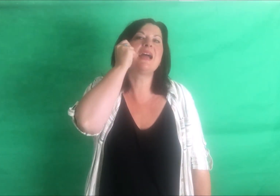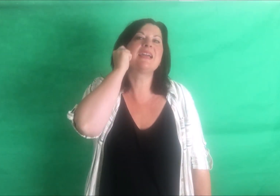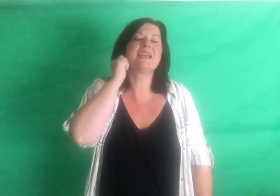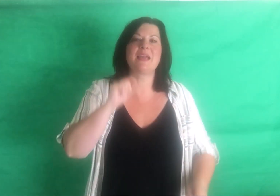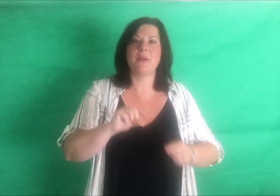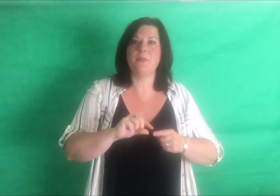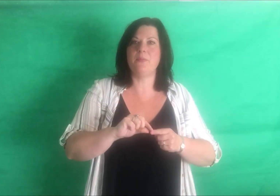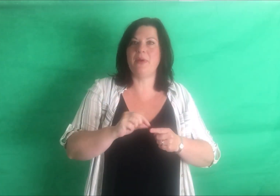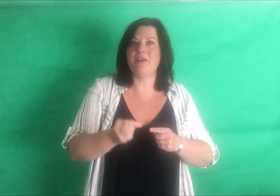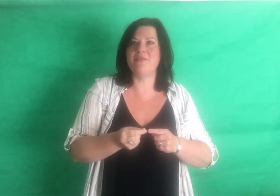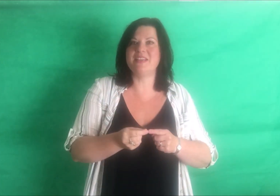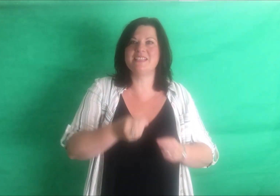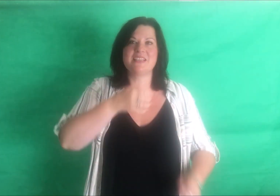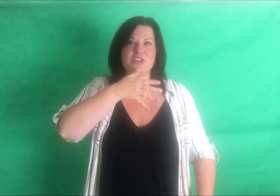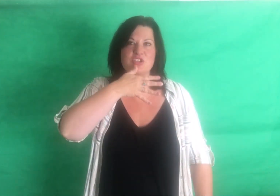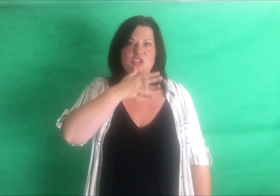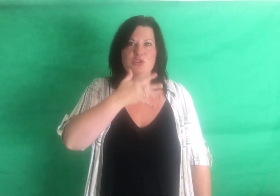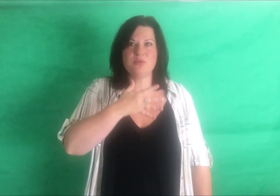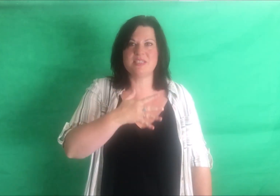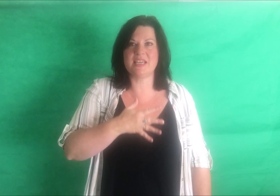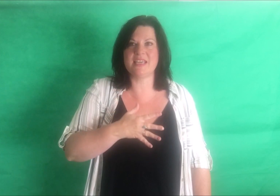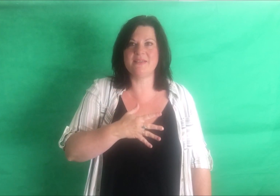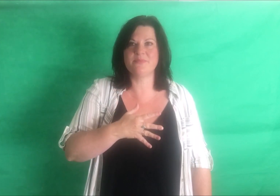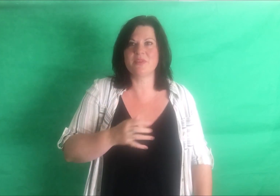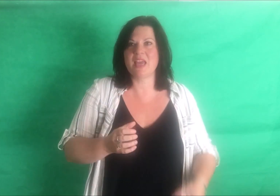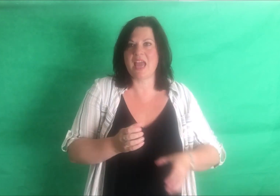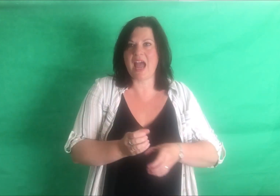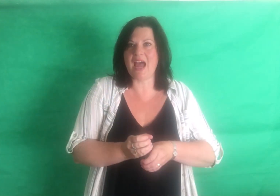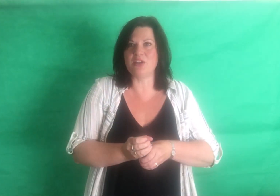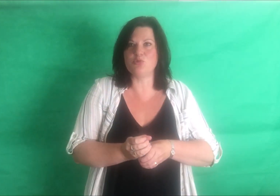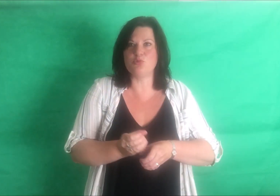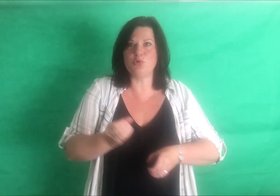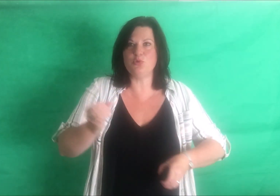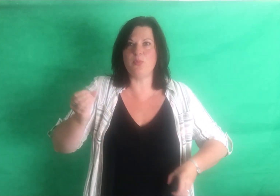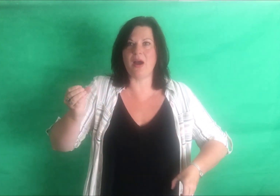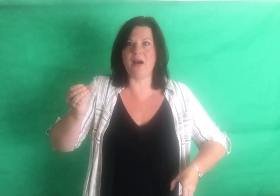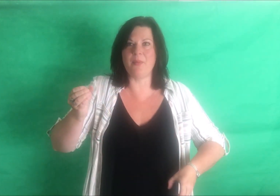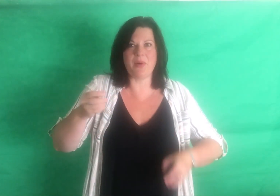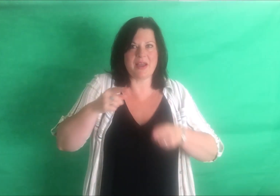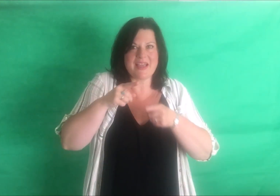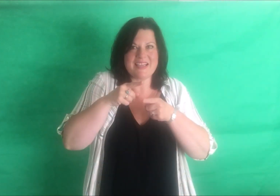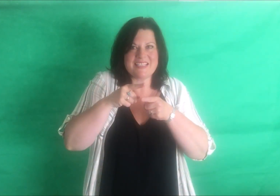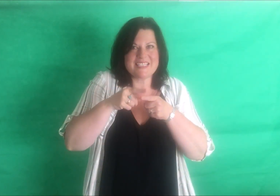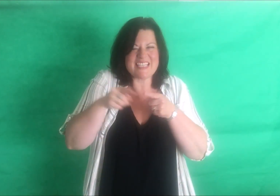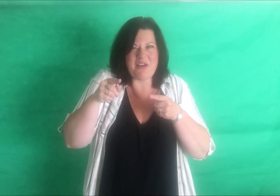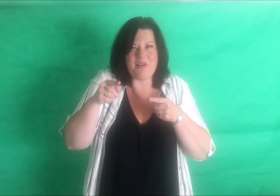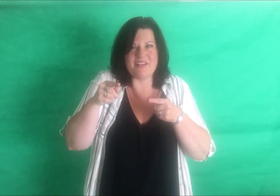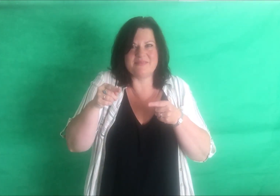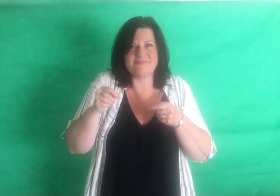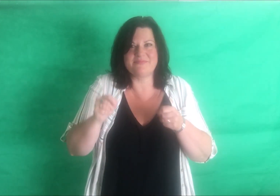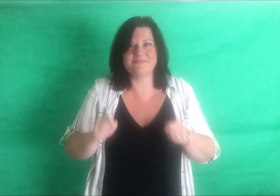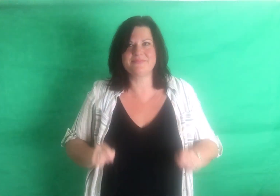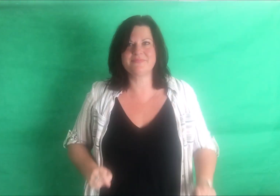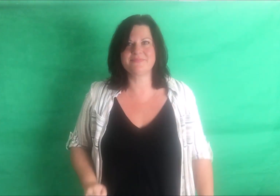black berries, juicy, and rhubarb, sour.